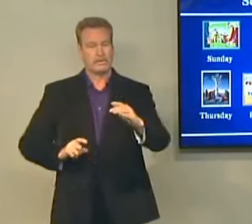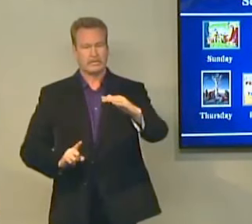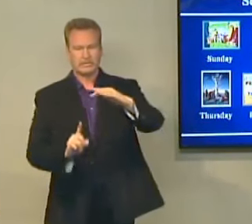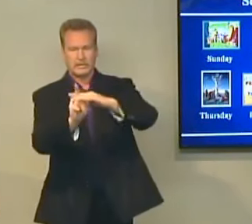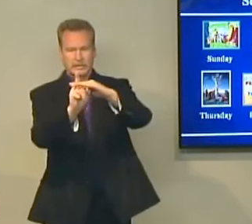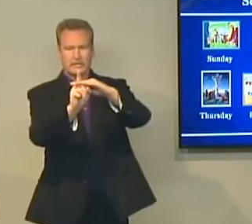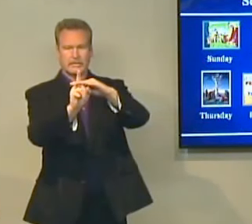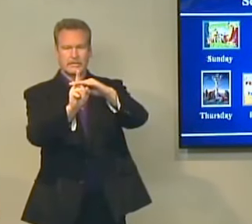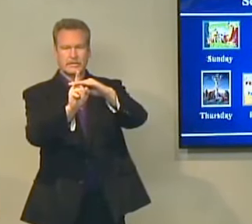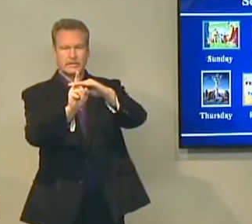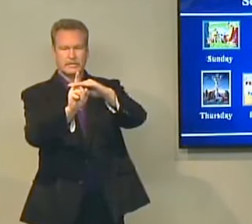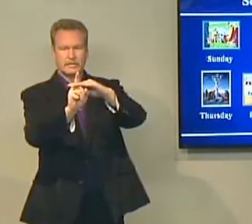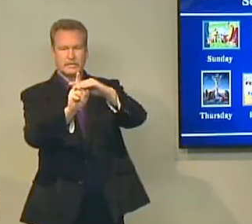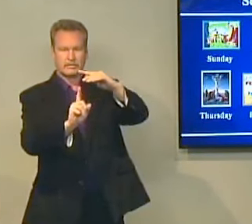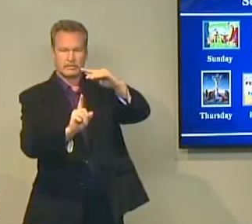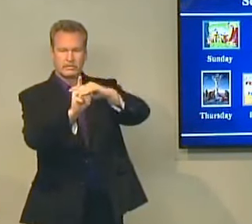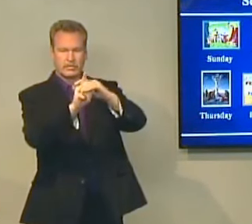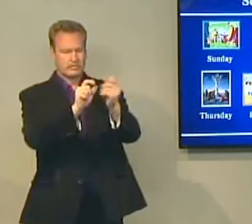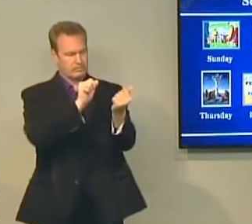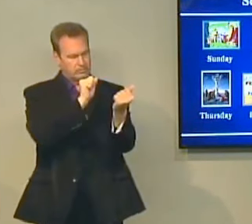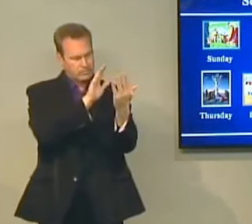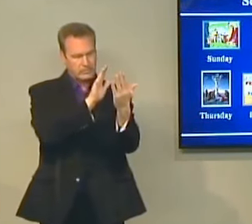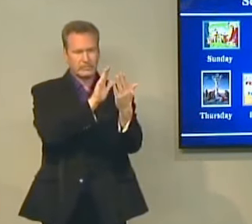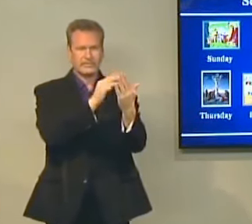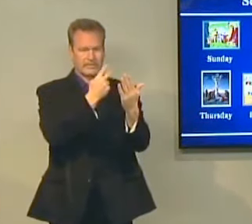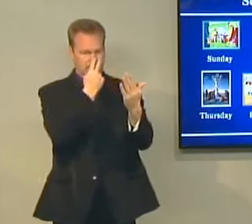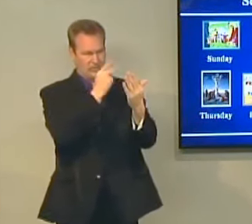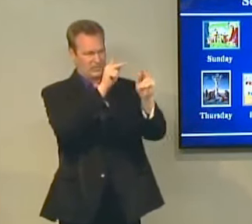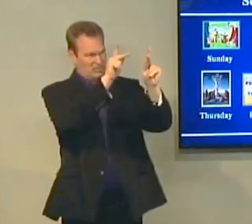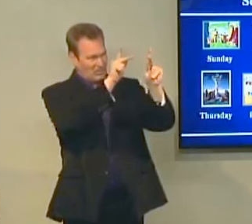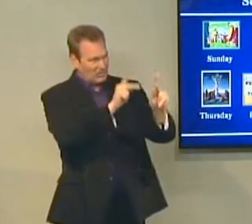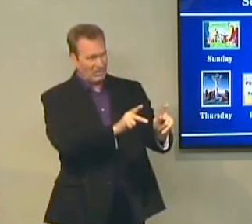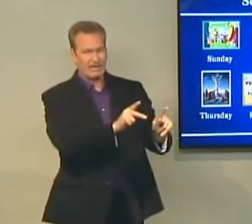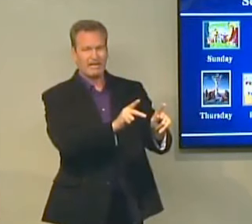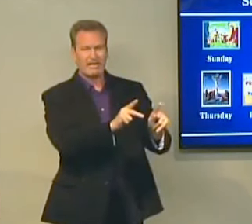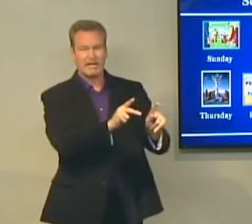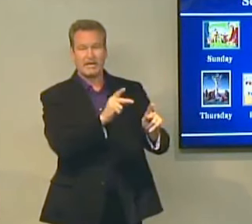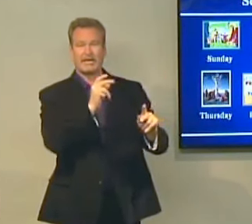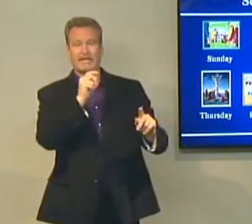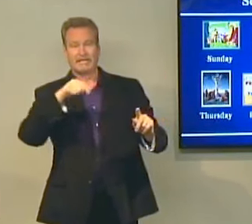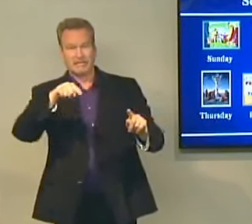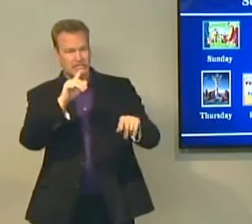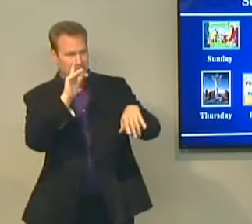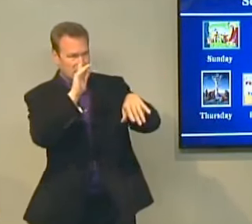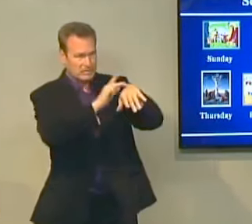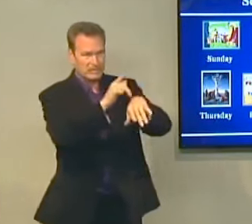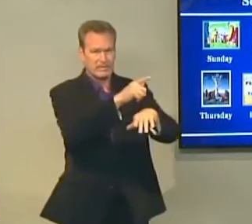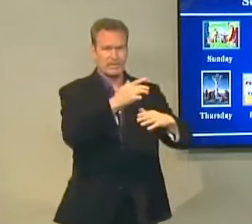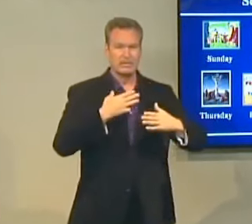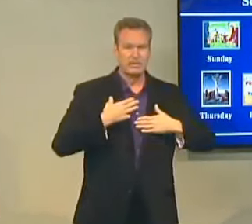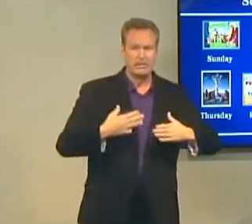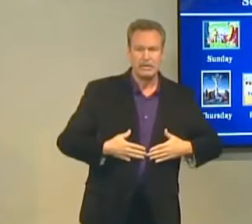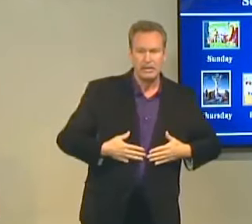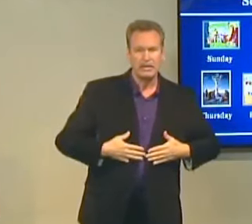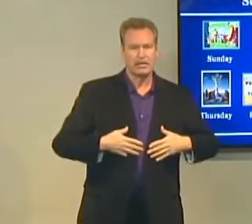And so now we're going to go ahead today, and we're going to discuss the different appearances that Jesus appeared to his disciples and followers. Different people